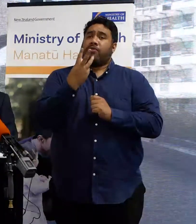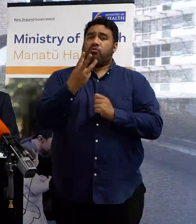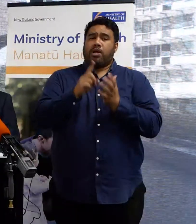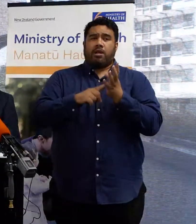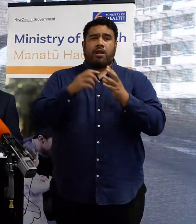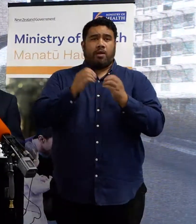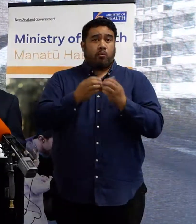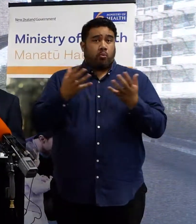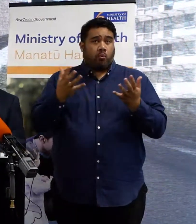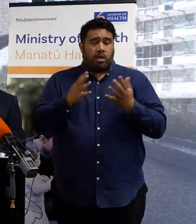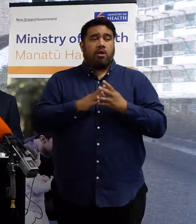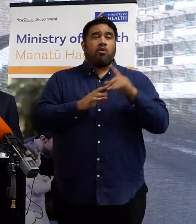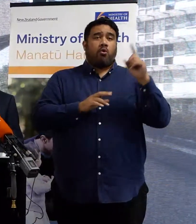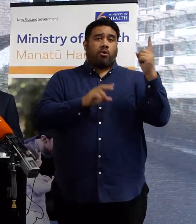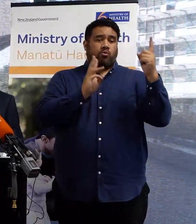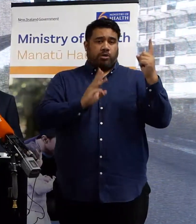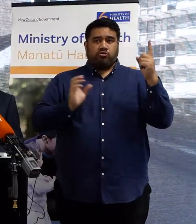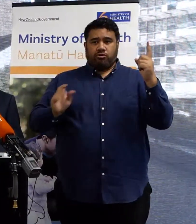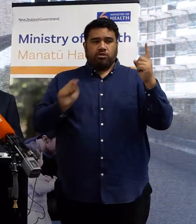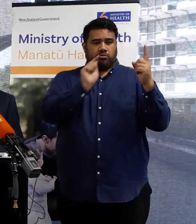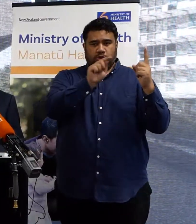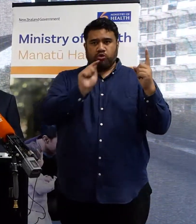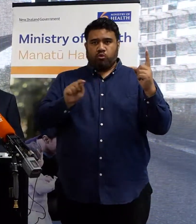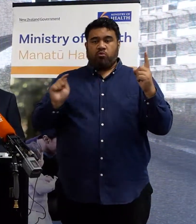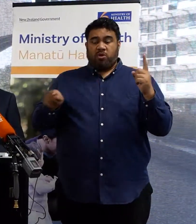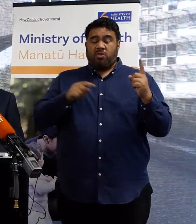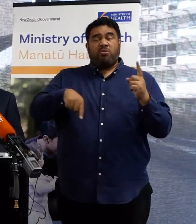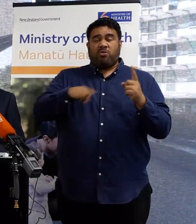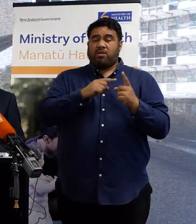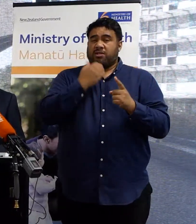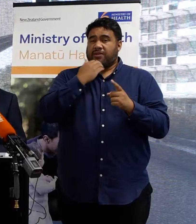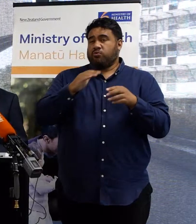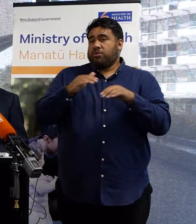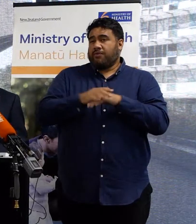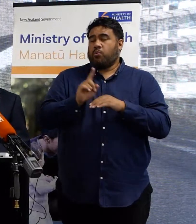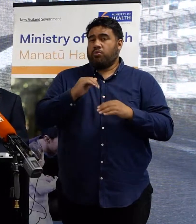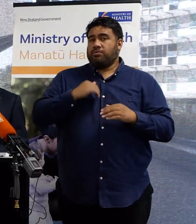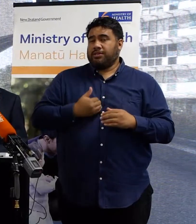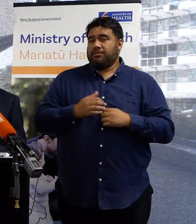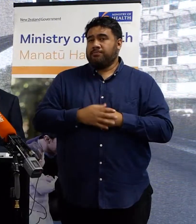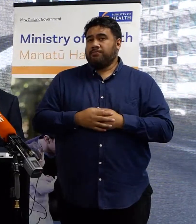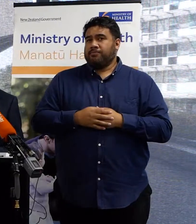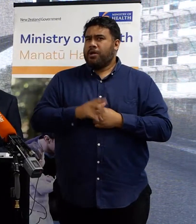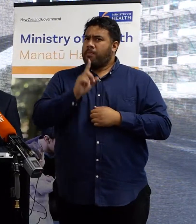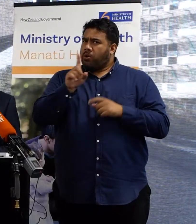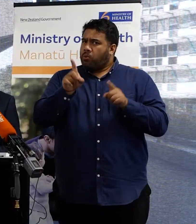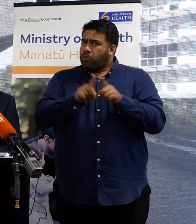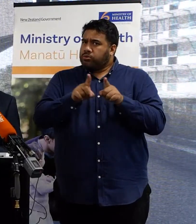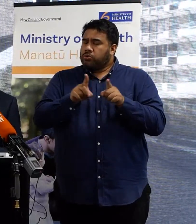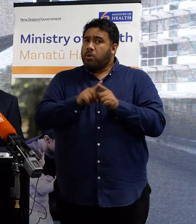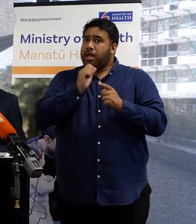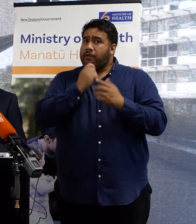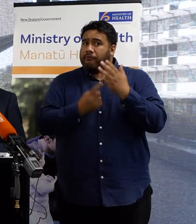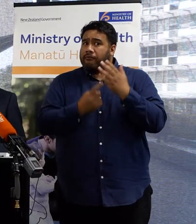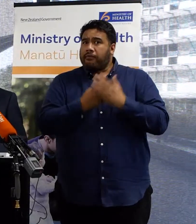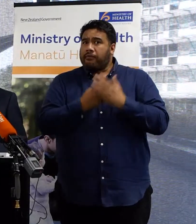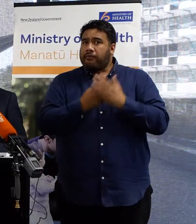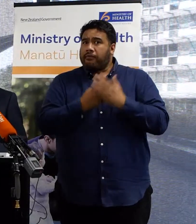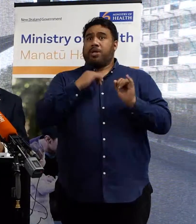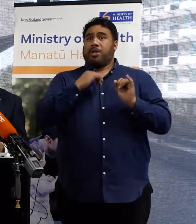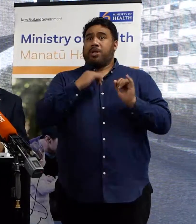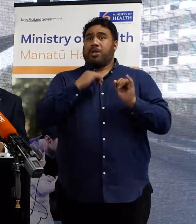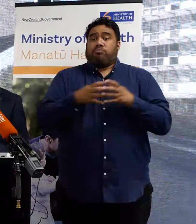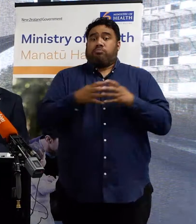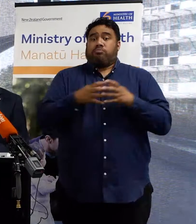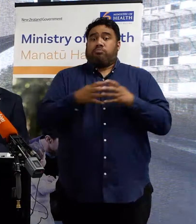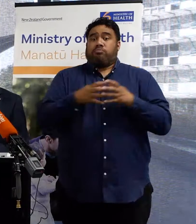testing. That's more than enough capacity at this point in time. But to point out that if we needed to scale up testing,